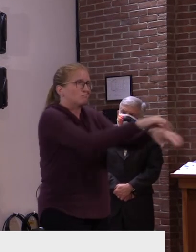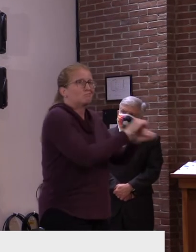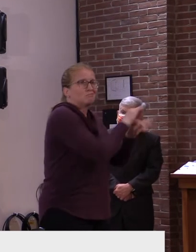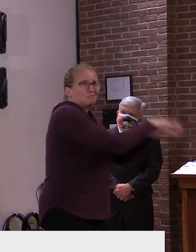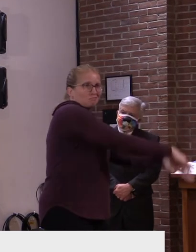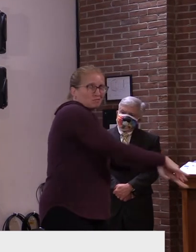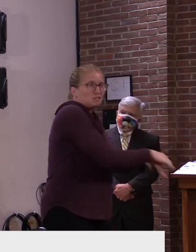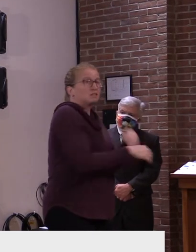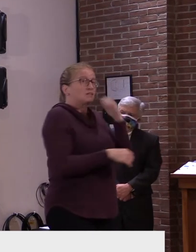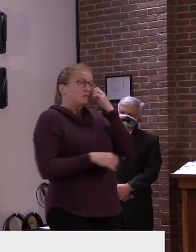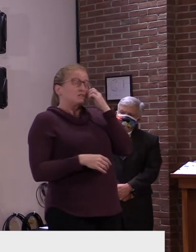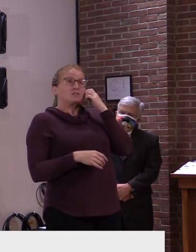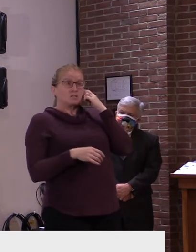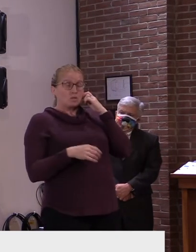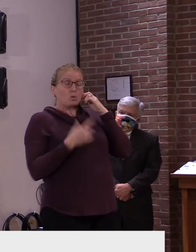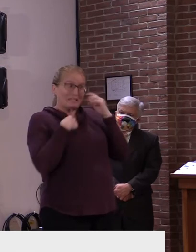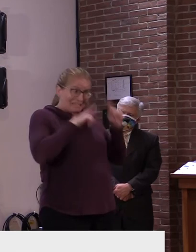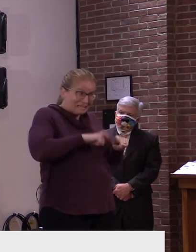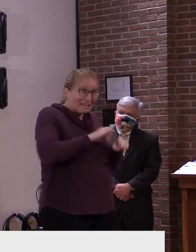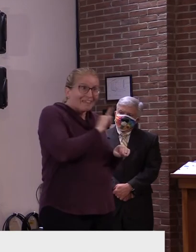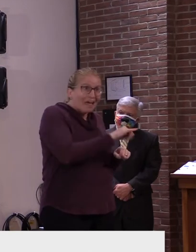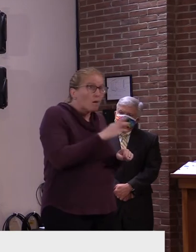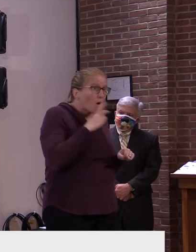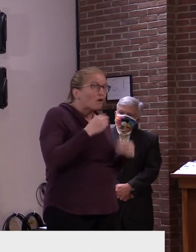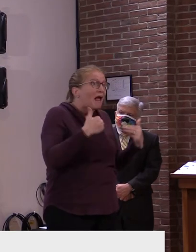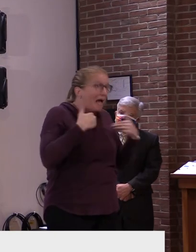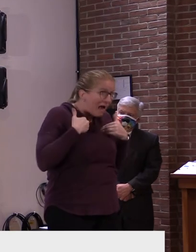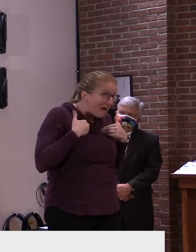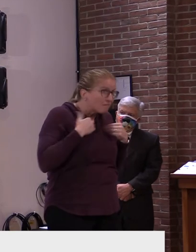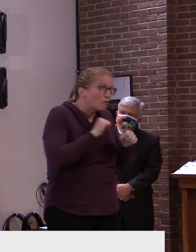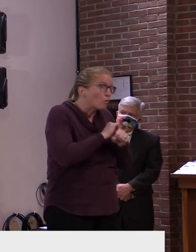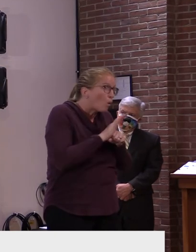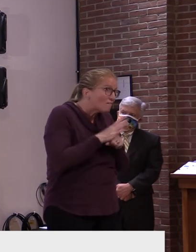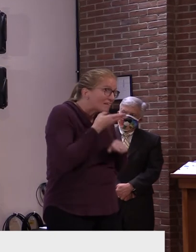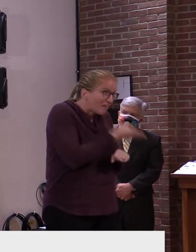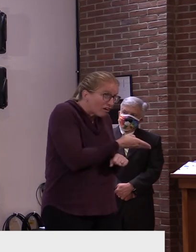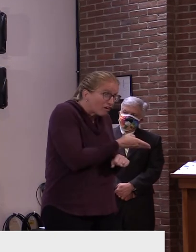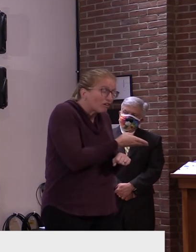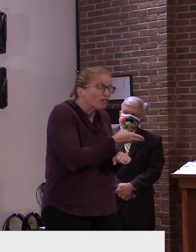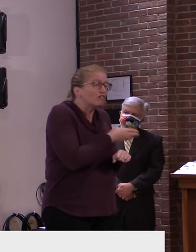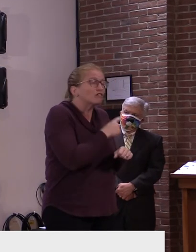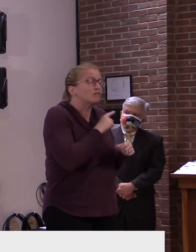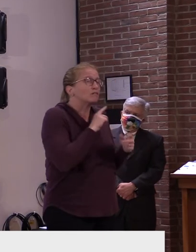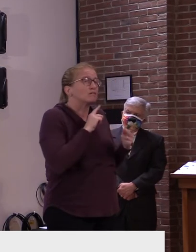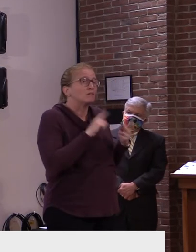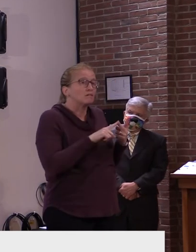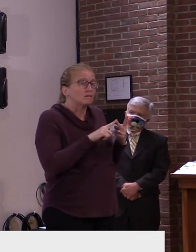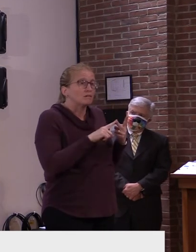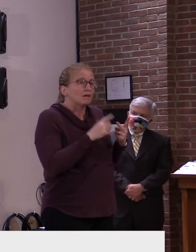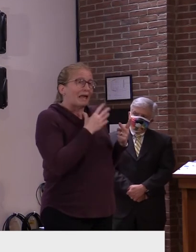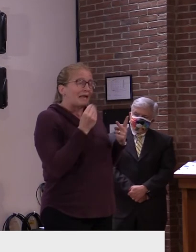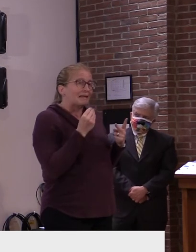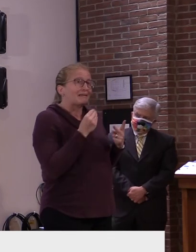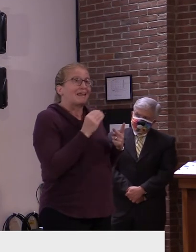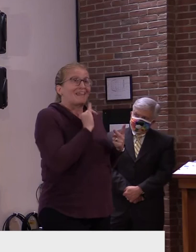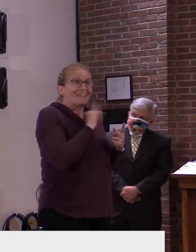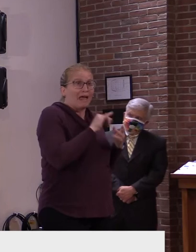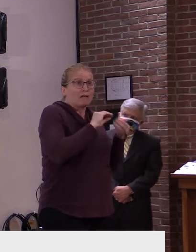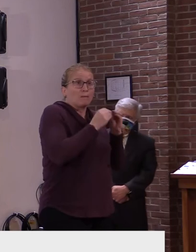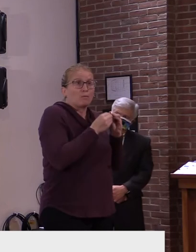cov2 virus in the wastewater and more importantly is there a trend in one direction or